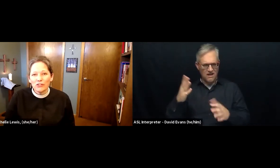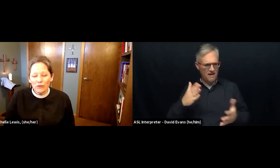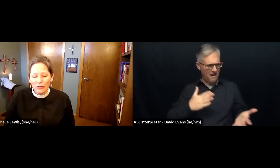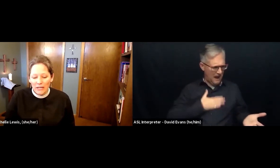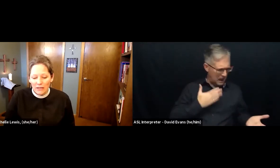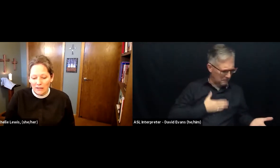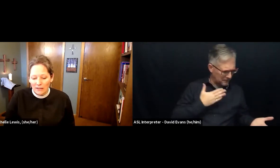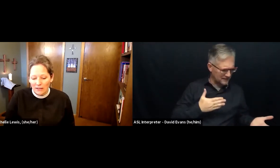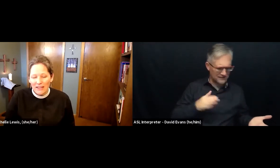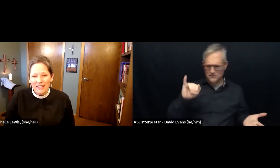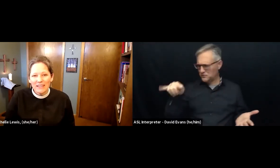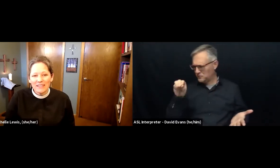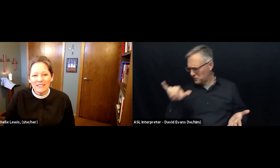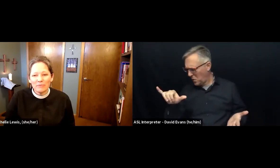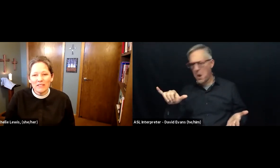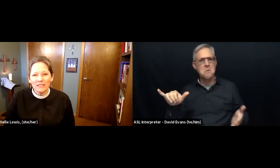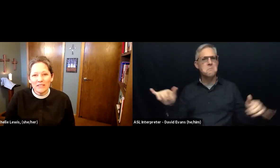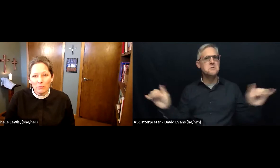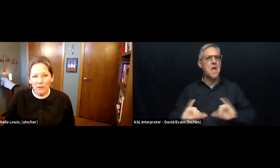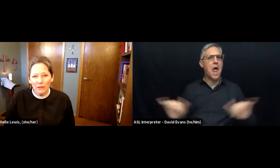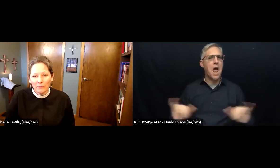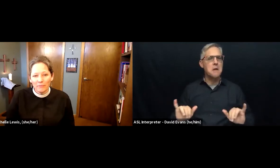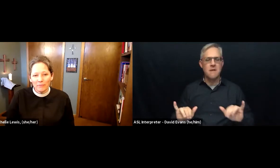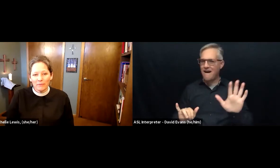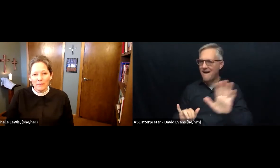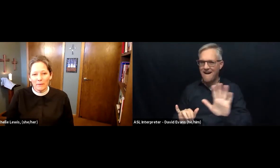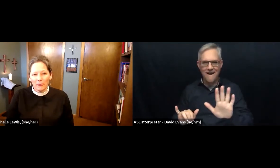But joy is something deeper.